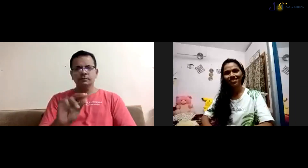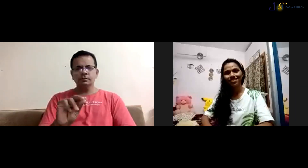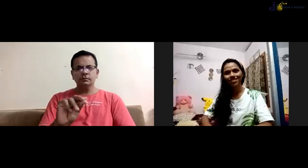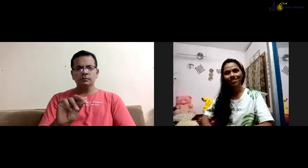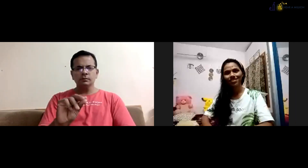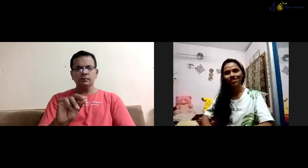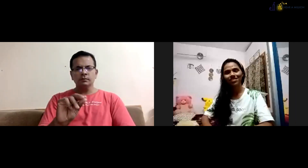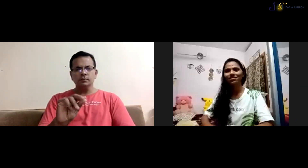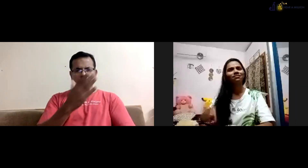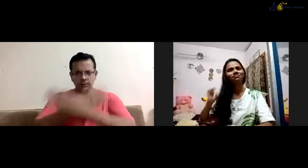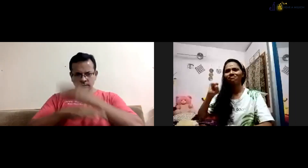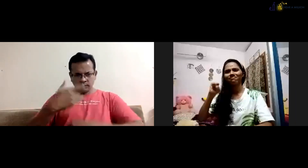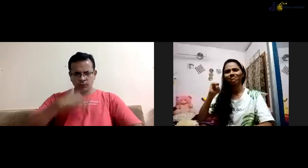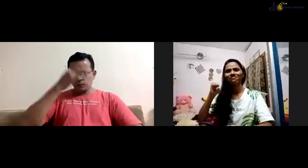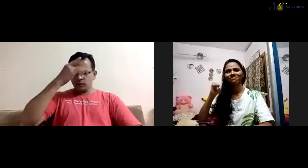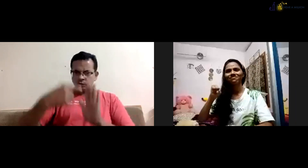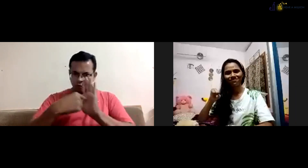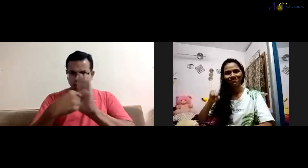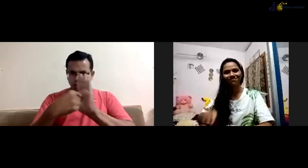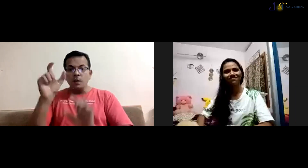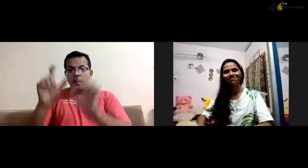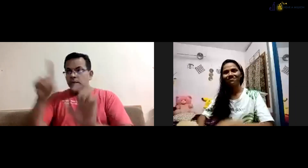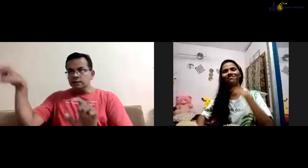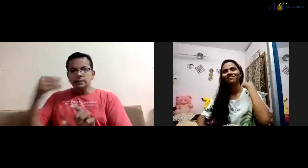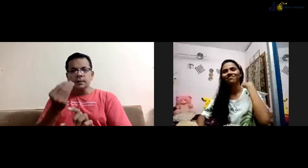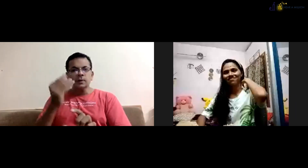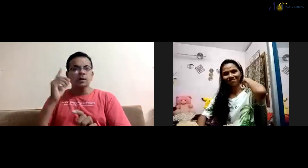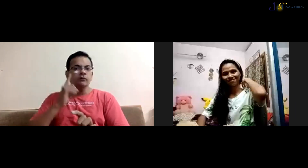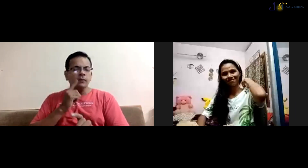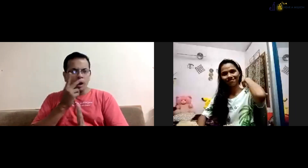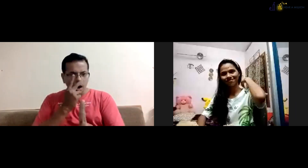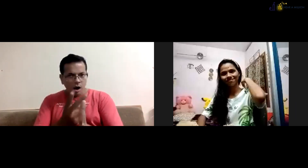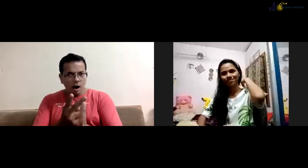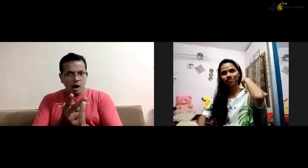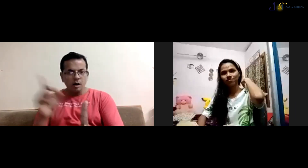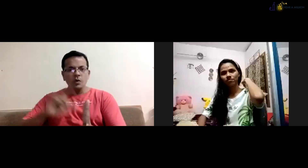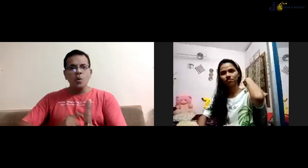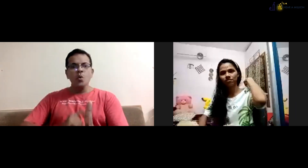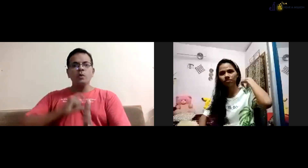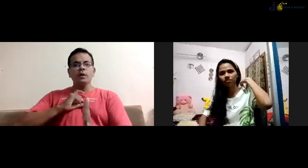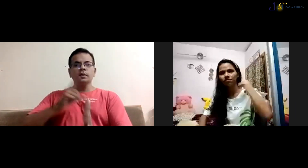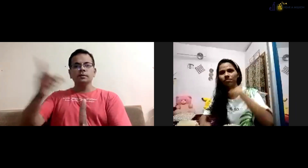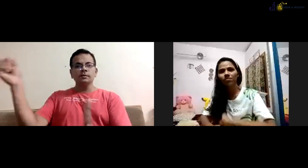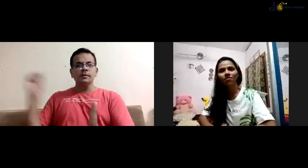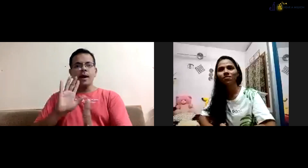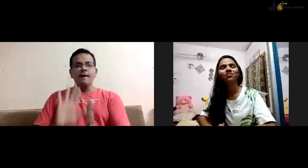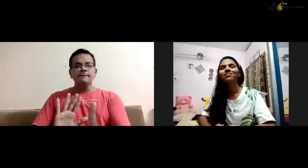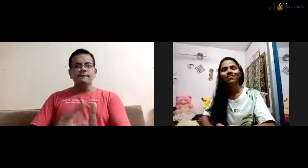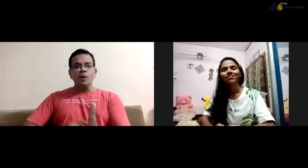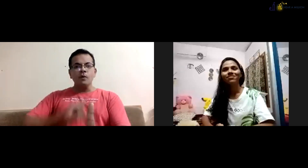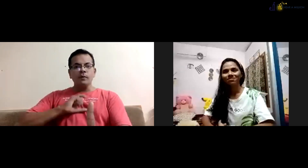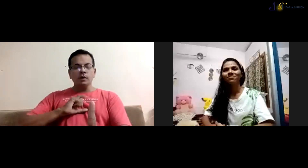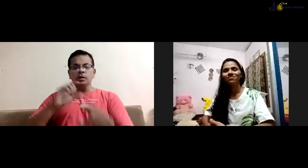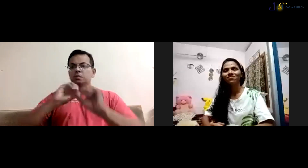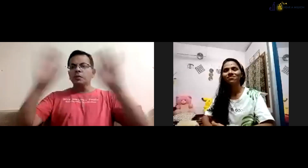As I can see, you have shown yourself as you have shown your disability. As deaf people can also